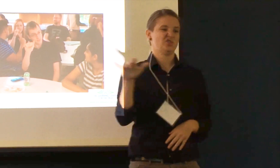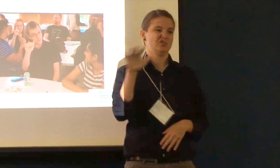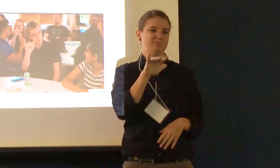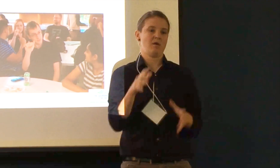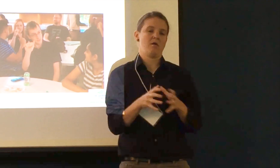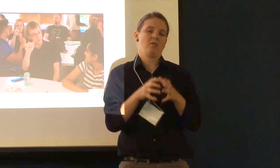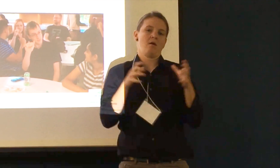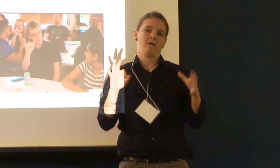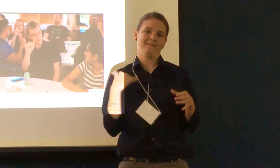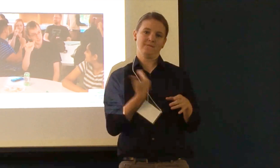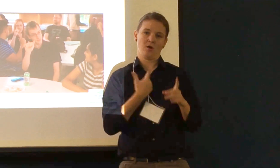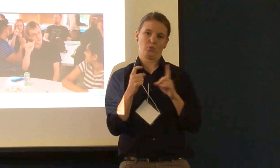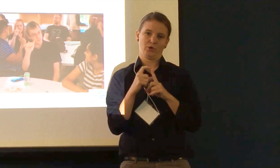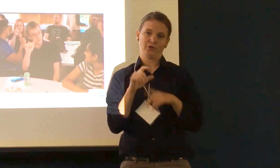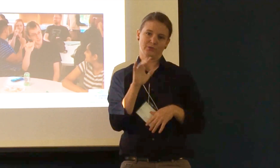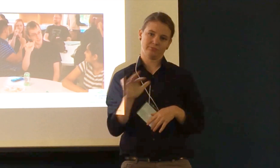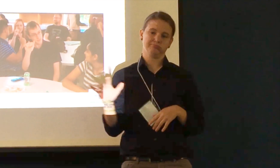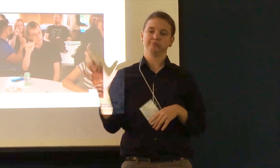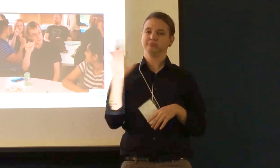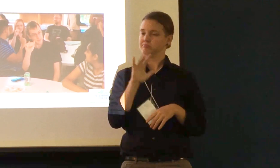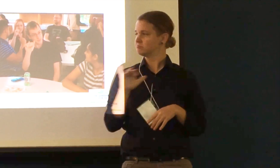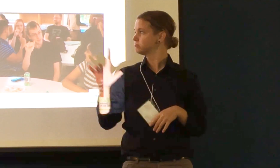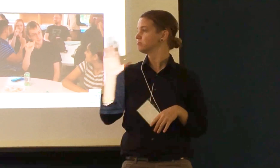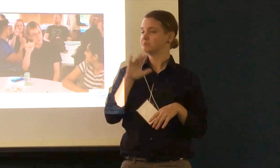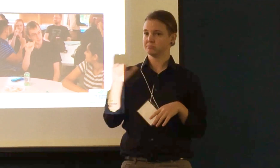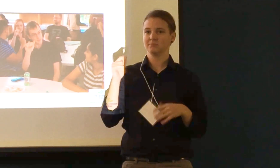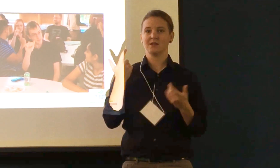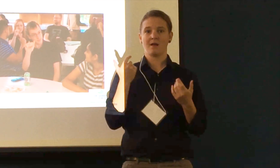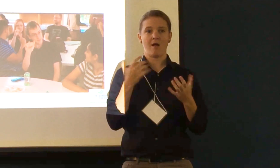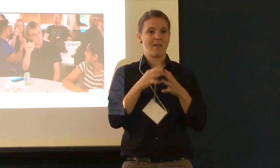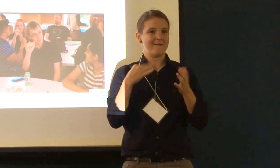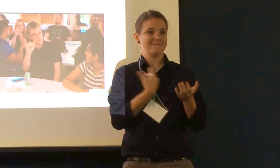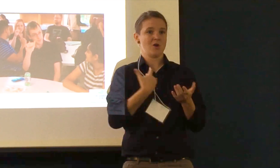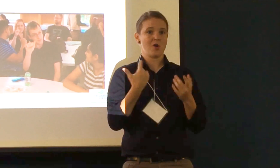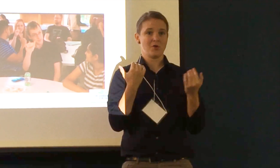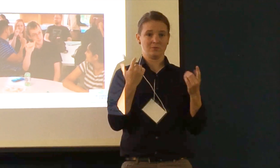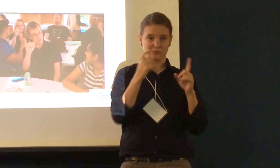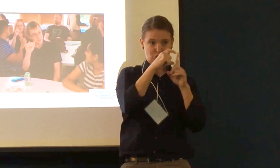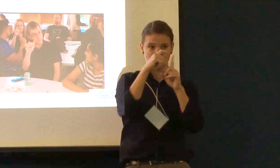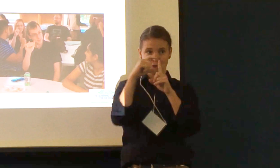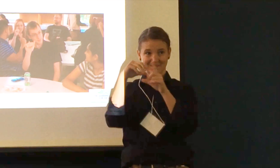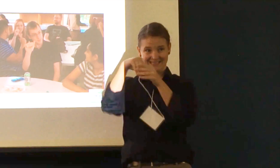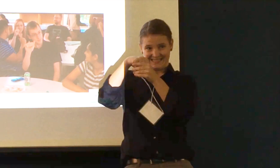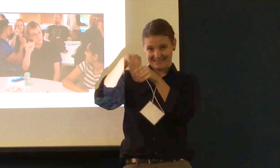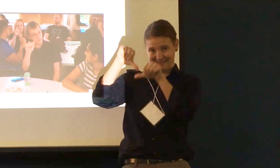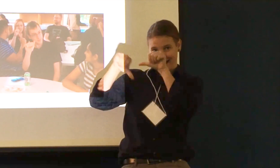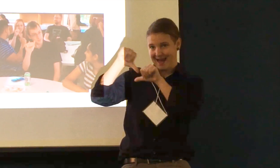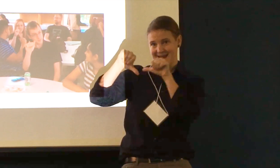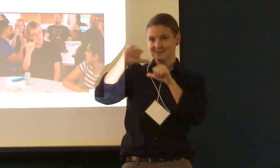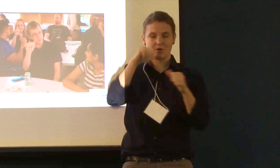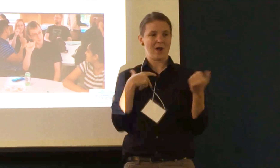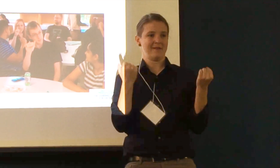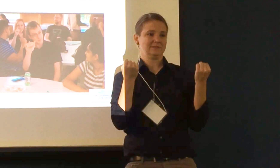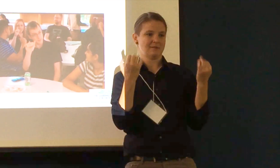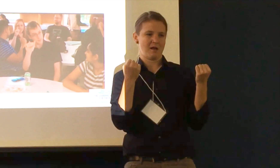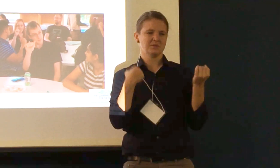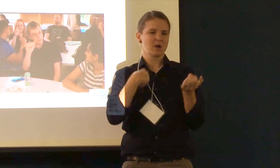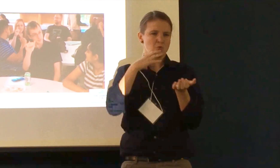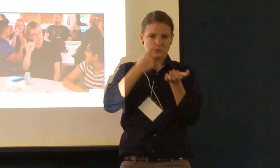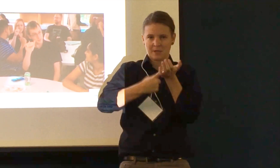deal with here. I mean, there was a lot of it so far today. And oftentimes in ASL and other languages in the world, that domain-specific